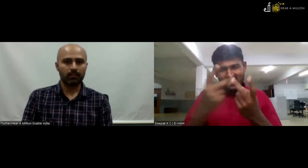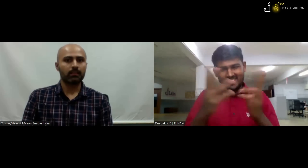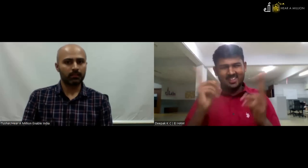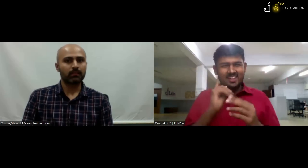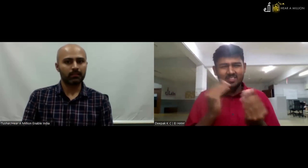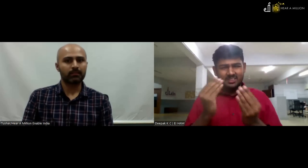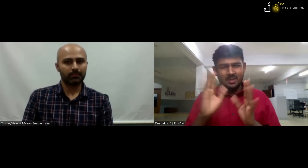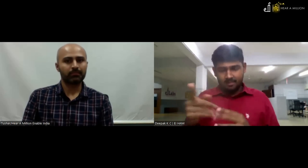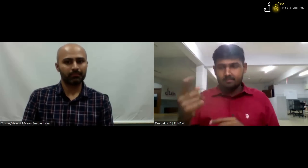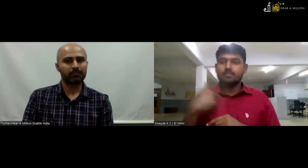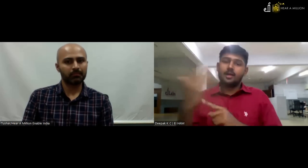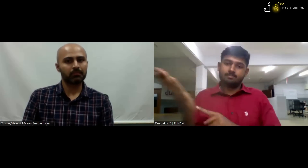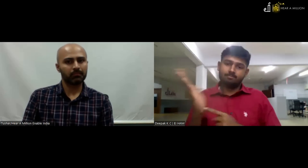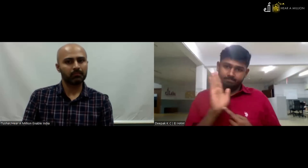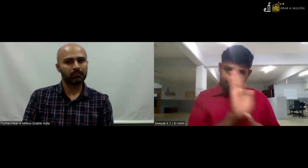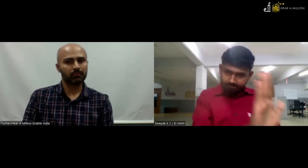mentioned.